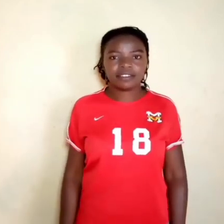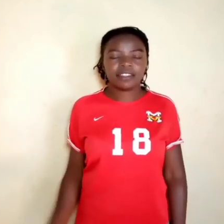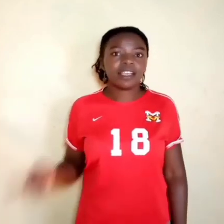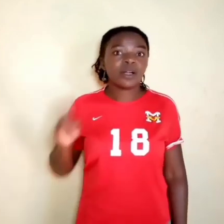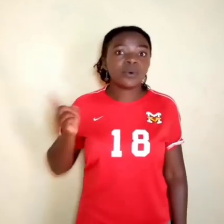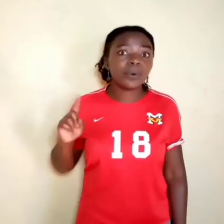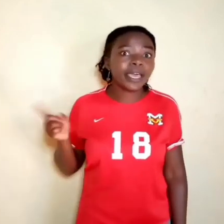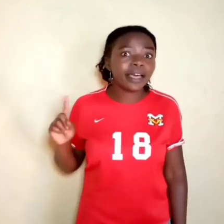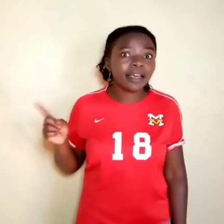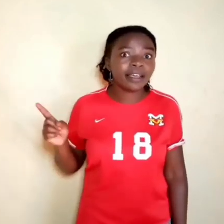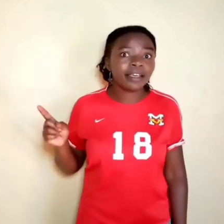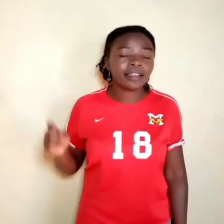Where.